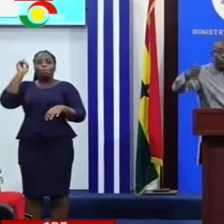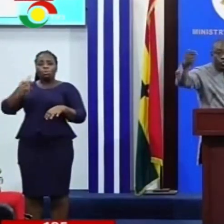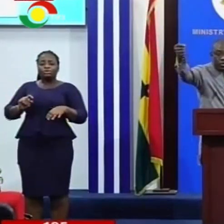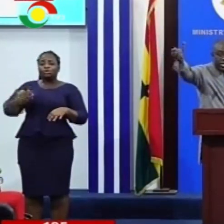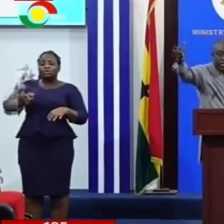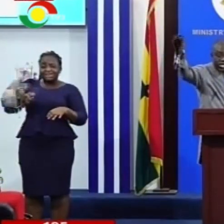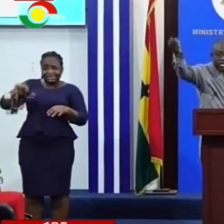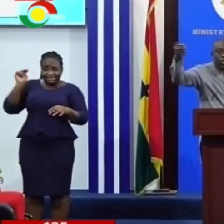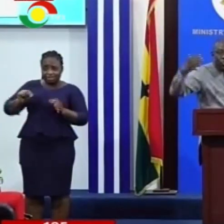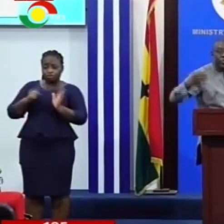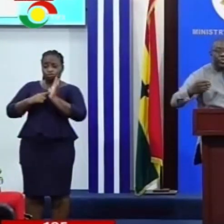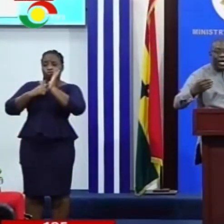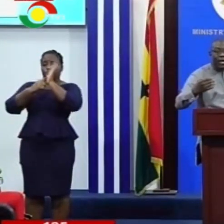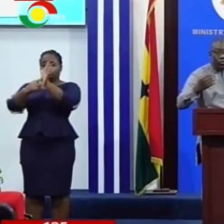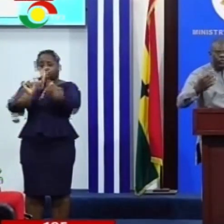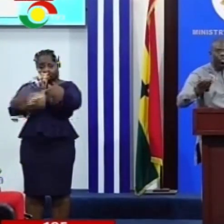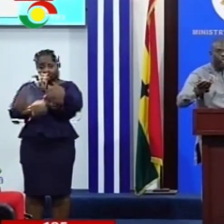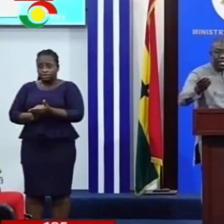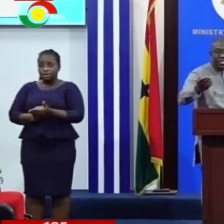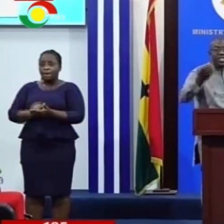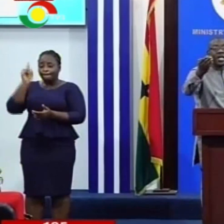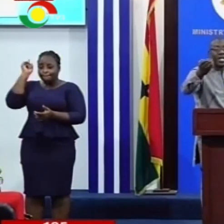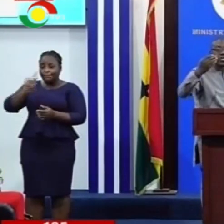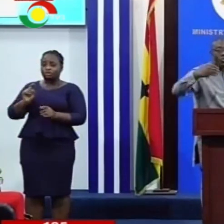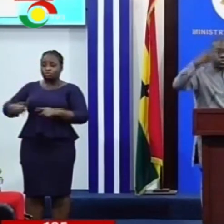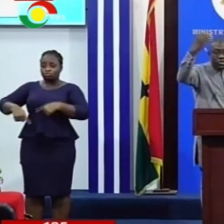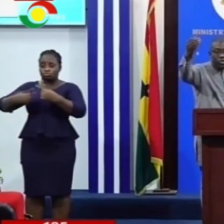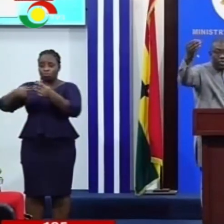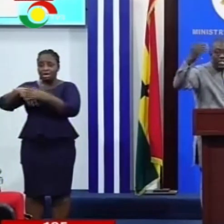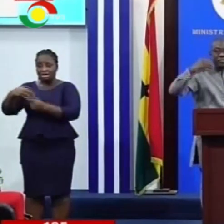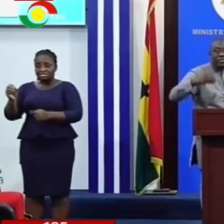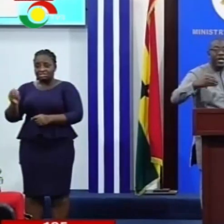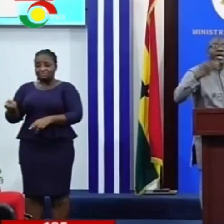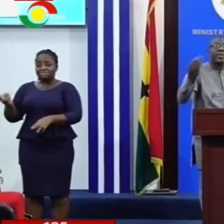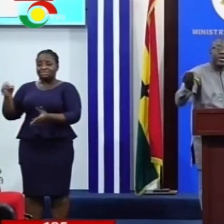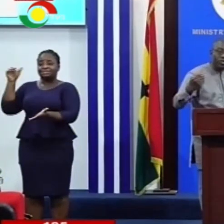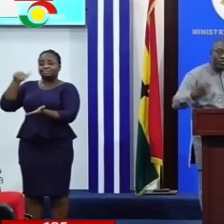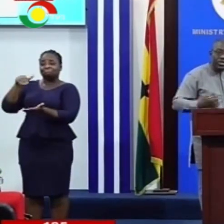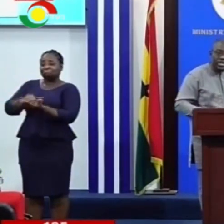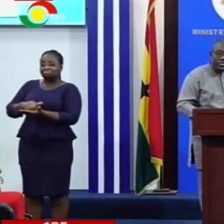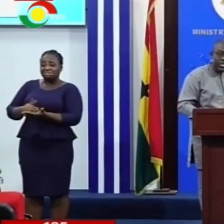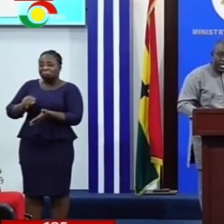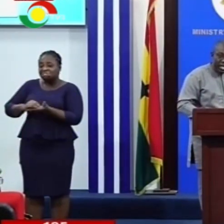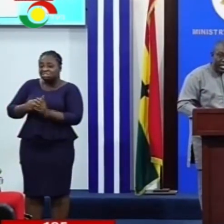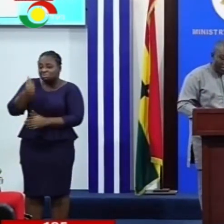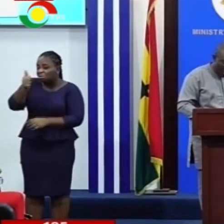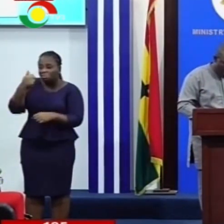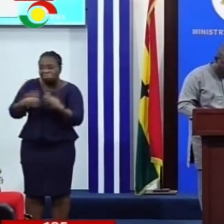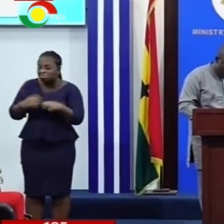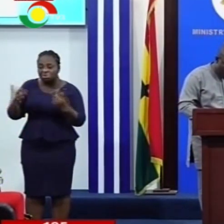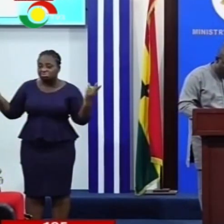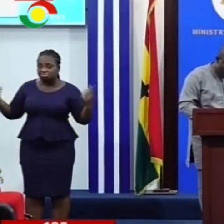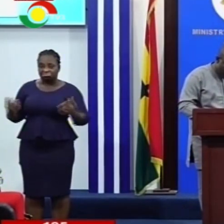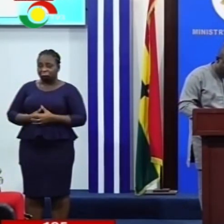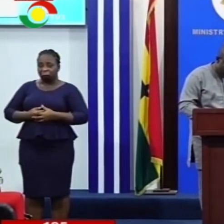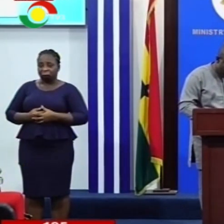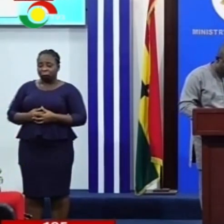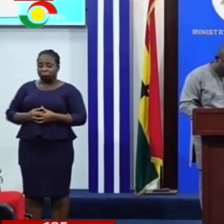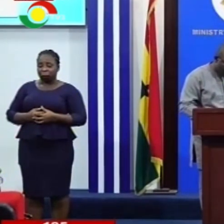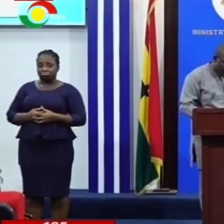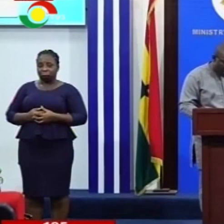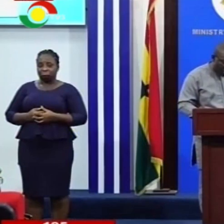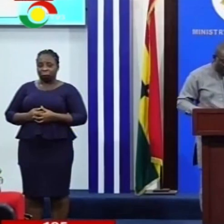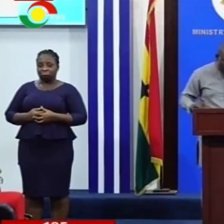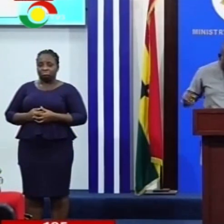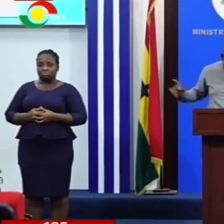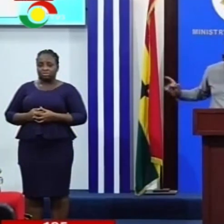approval case, you know, baby, on Sabeca. Yes, I answer, I'm going to see you acquainting fear, a bay inconvenience, a dear mouth. And only M says standard a year,